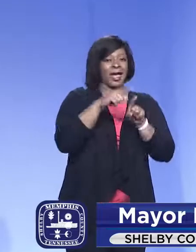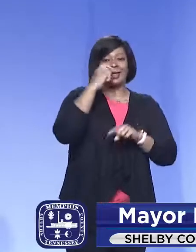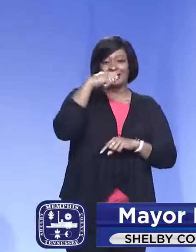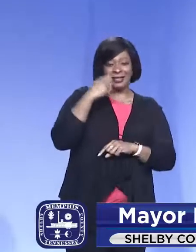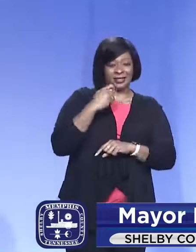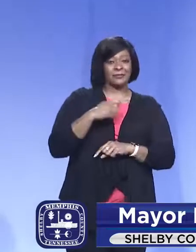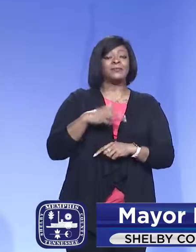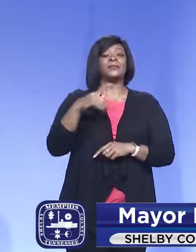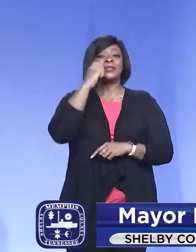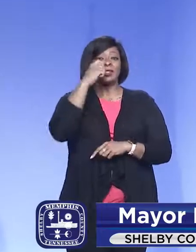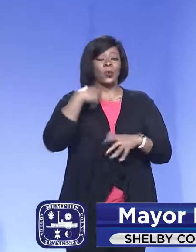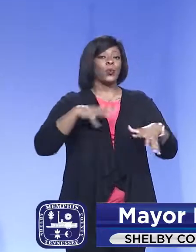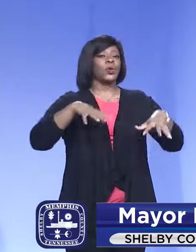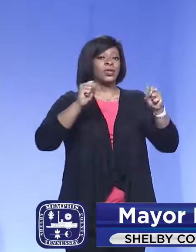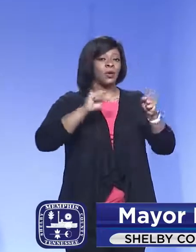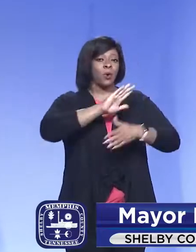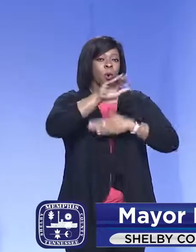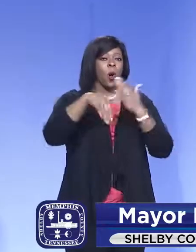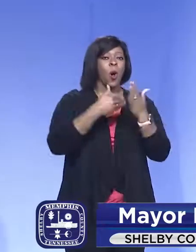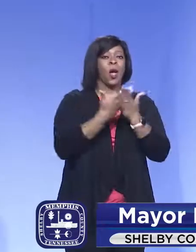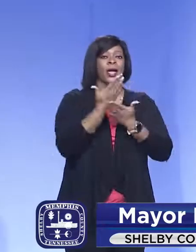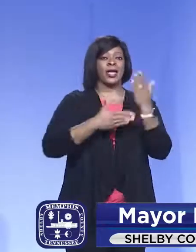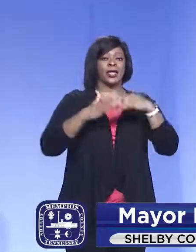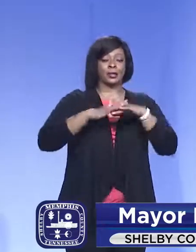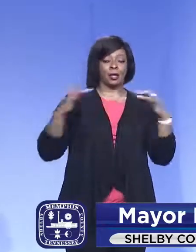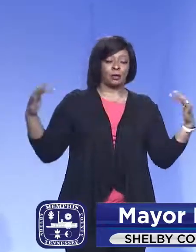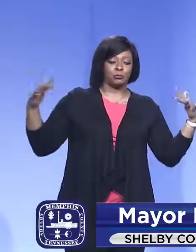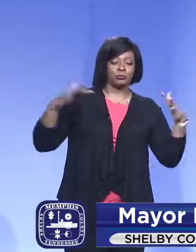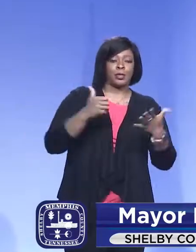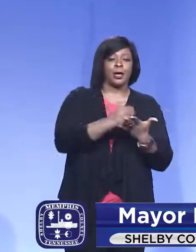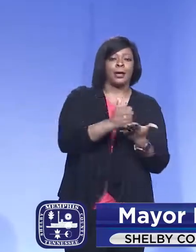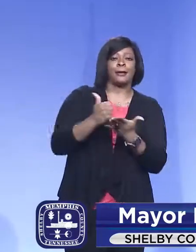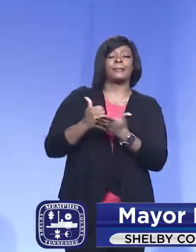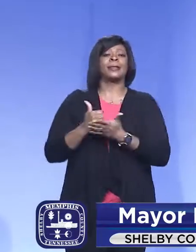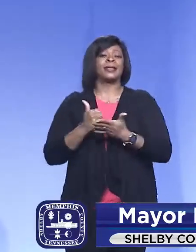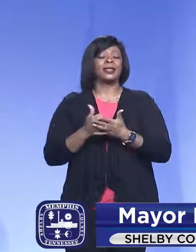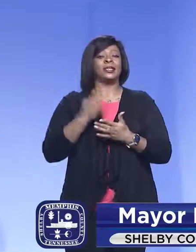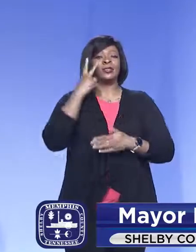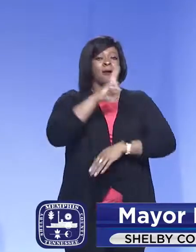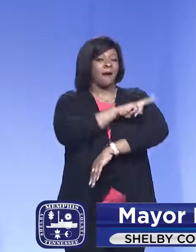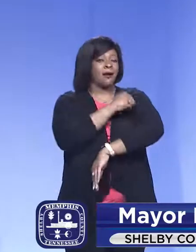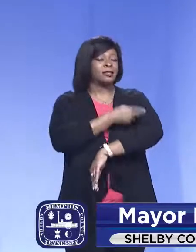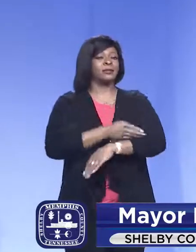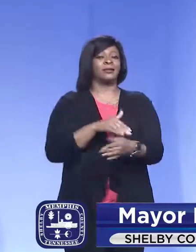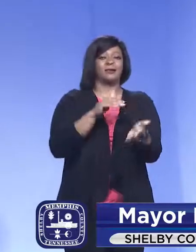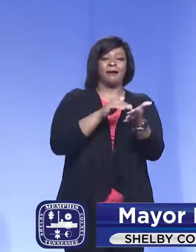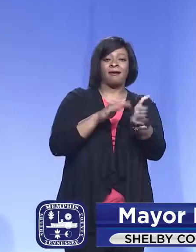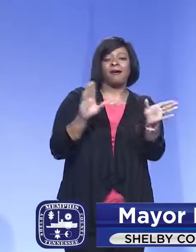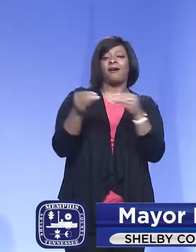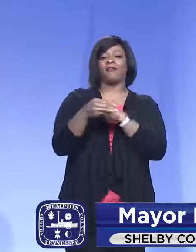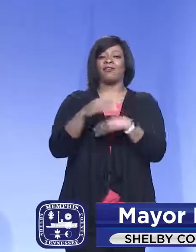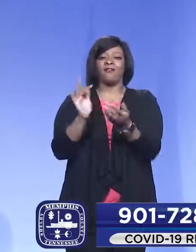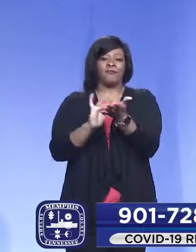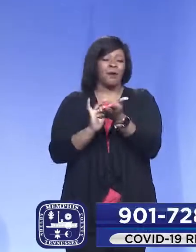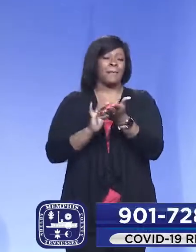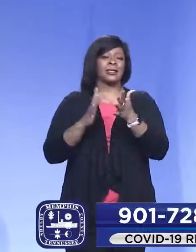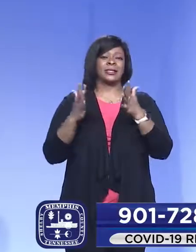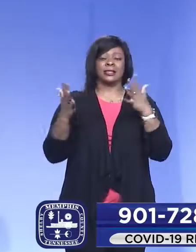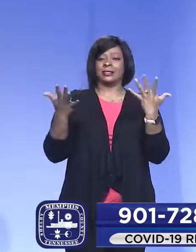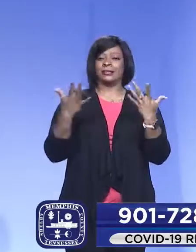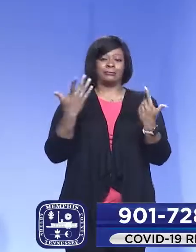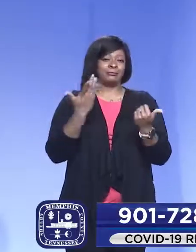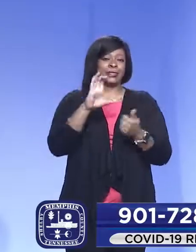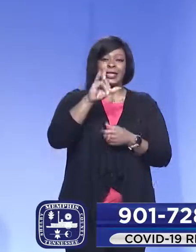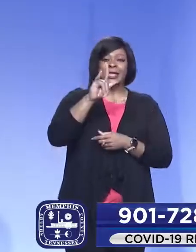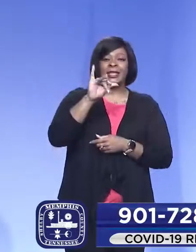to testing, we were able to take an all-hands-on-deck approach. So that means you saw hospitals, doctor offices, pharmacies,